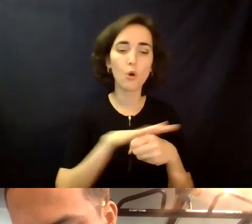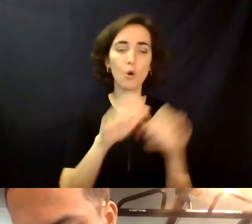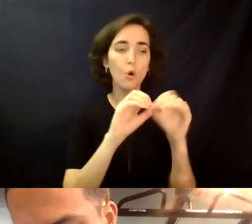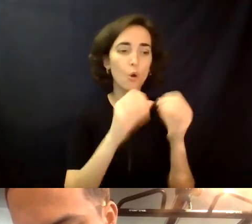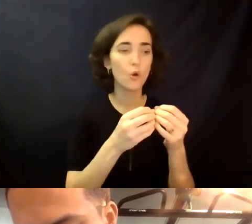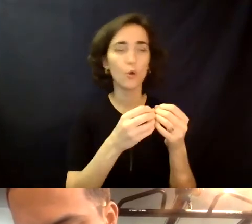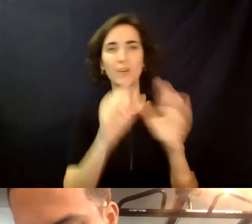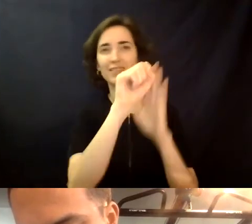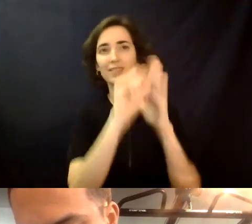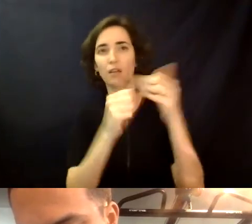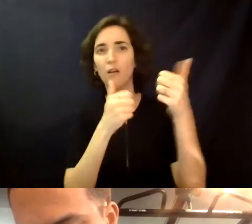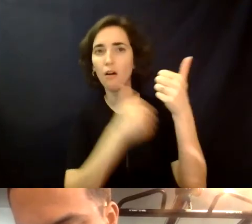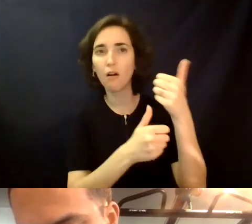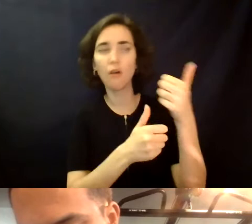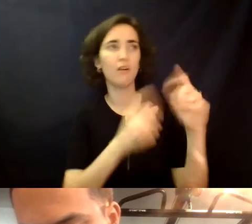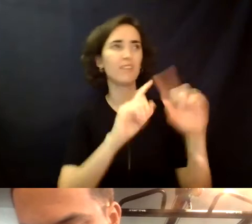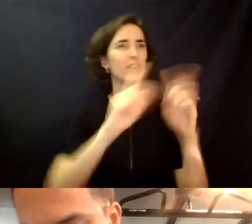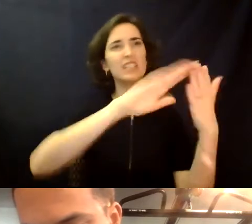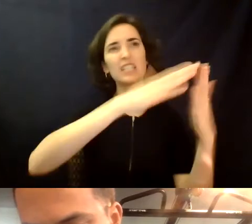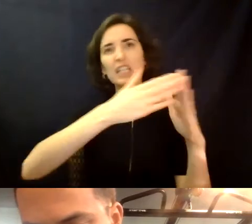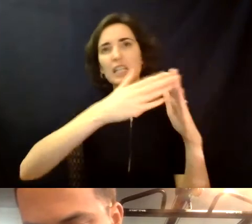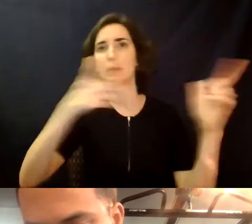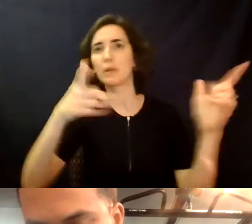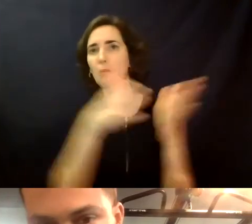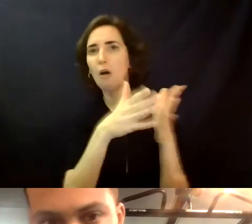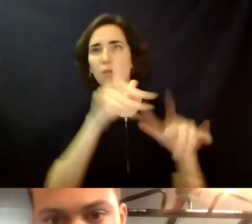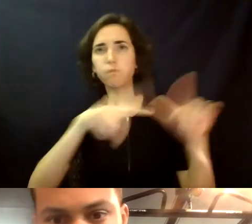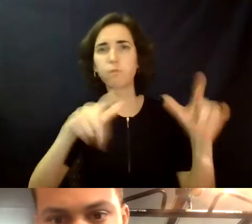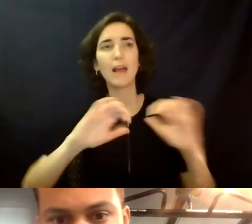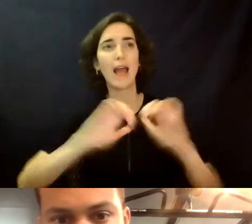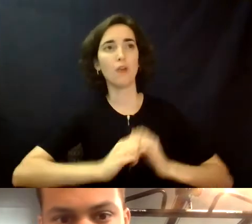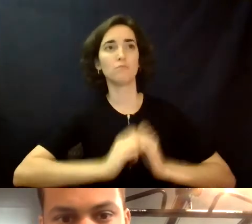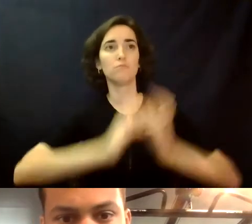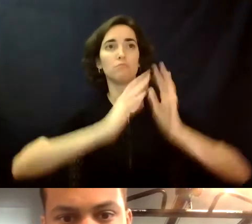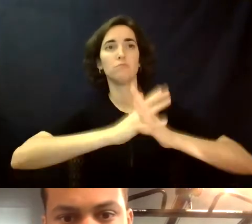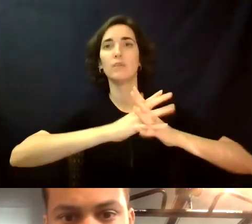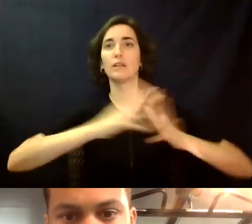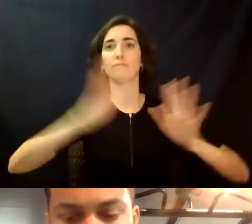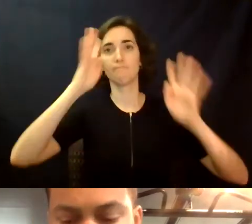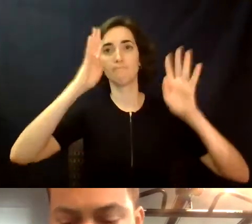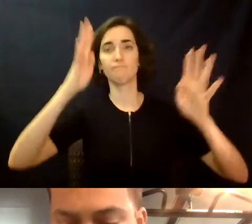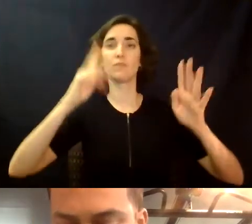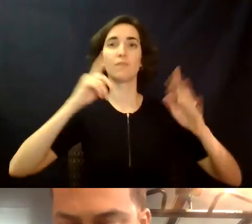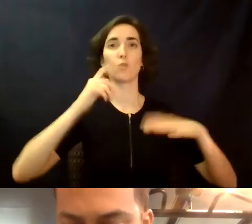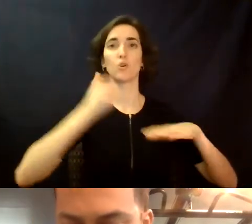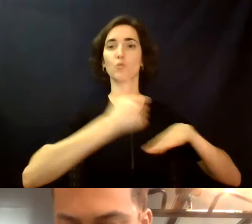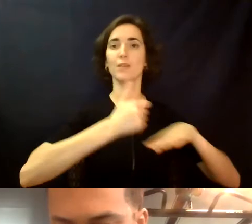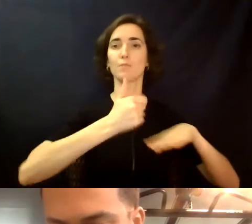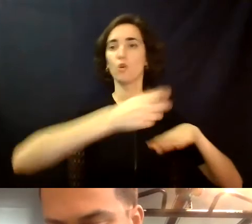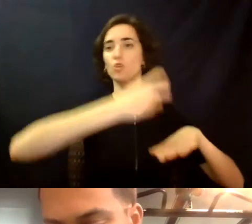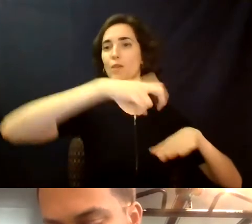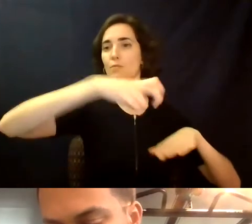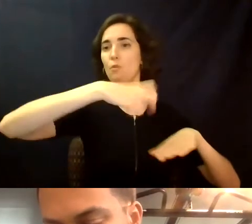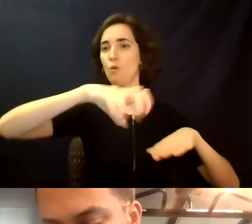state, cities, towns can build their own transportation initiatives to address